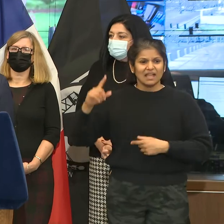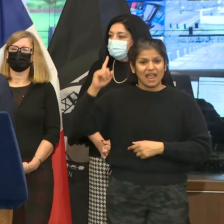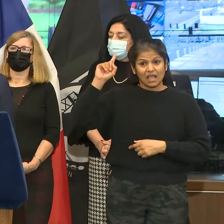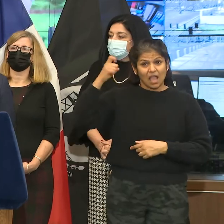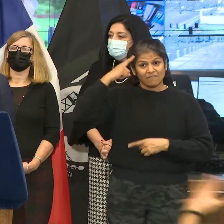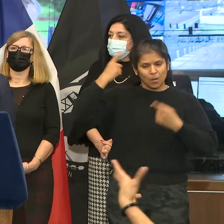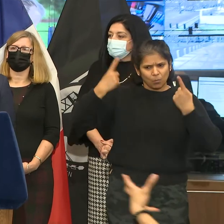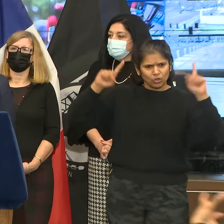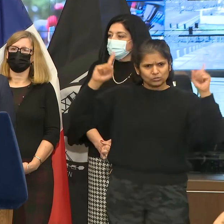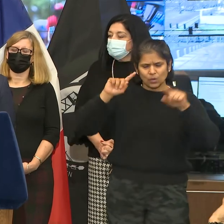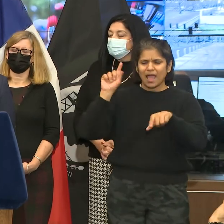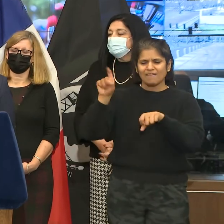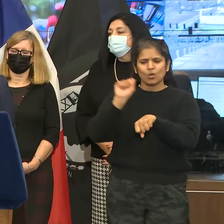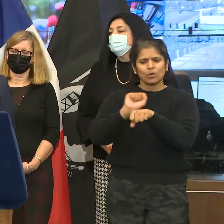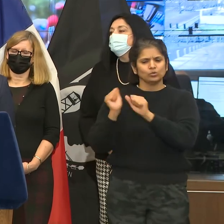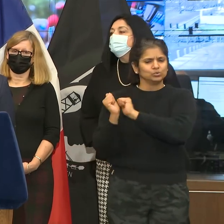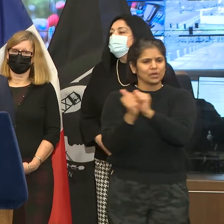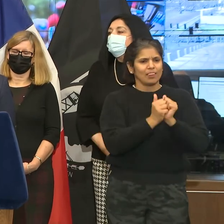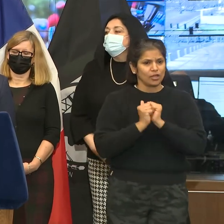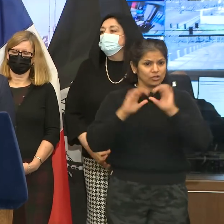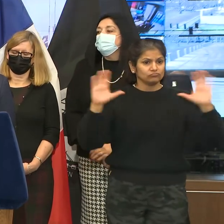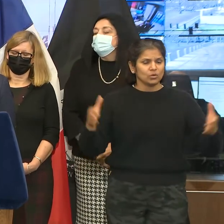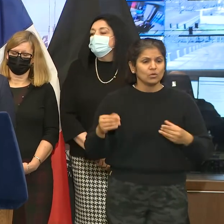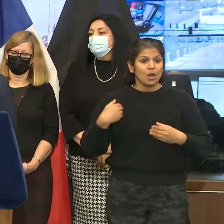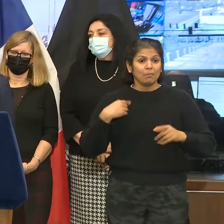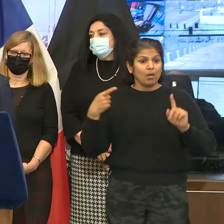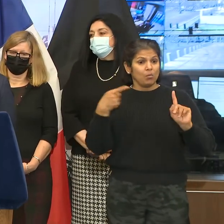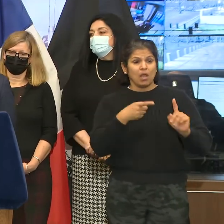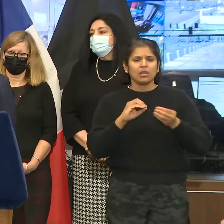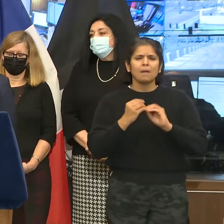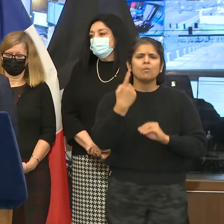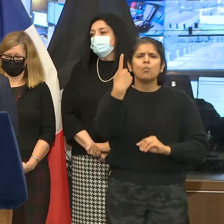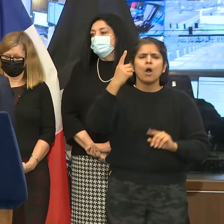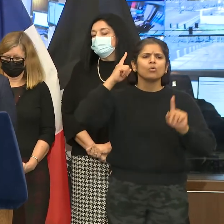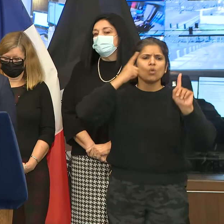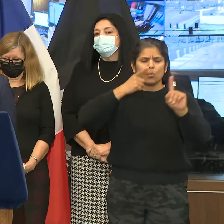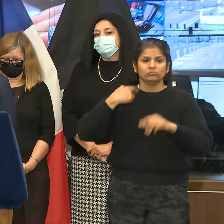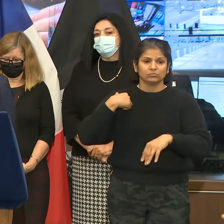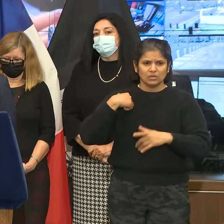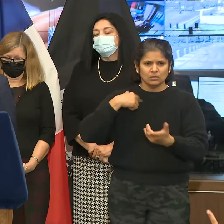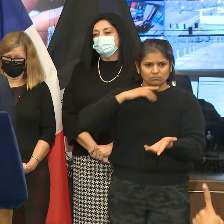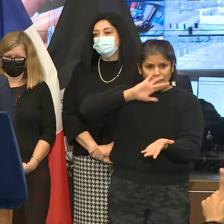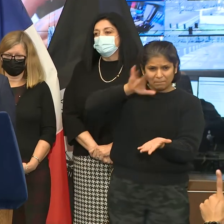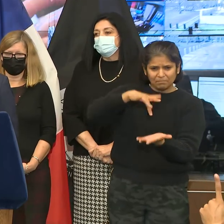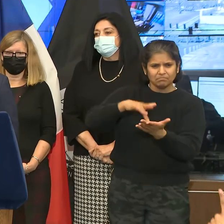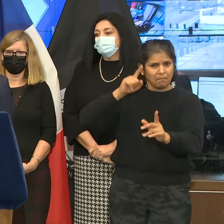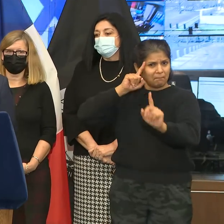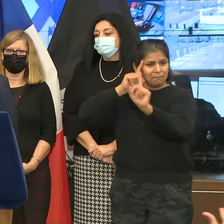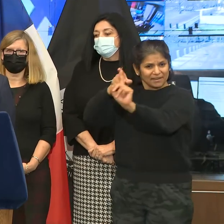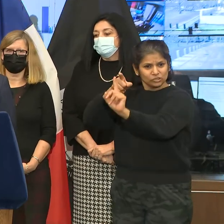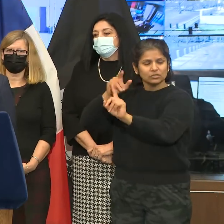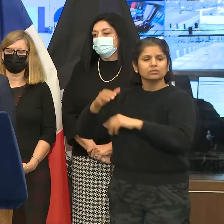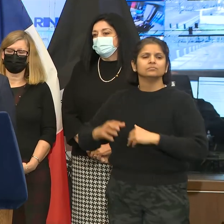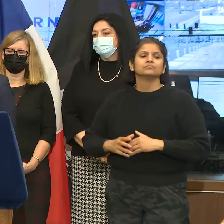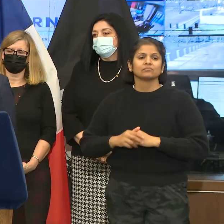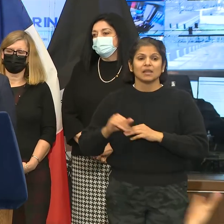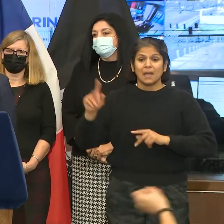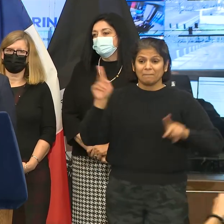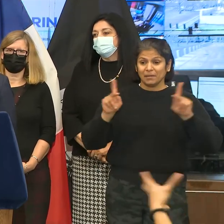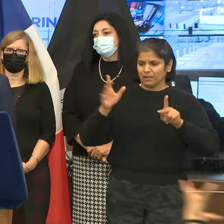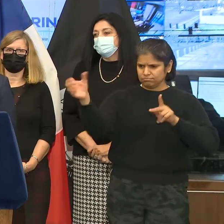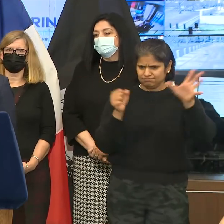Emergency Management. You know, the number one mission here is coordination of city agencies and bringing people together. And that is something that I've done throughout my entire